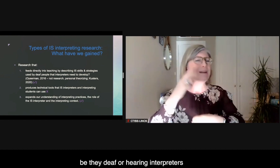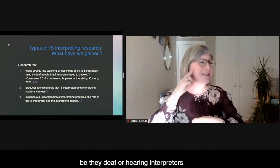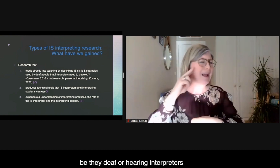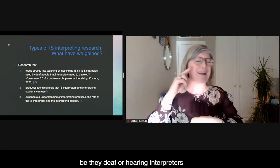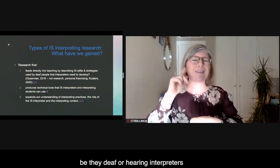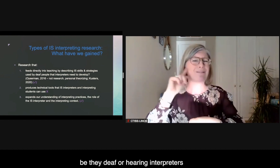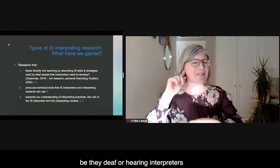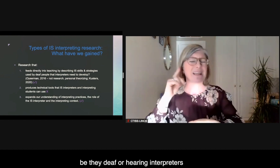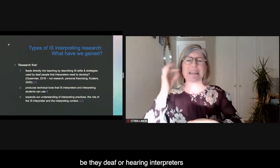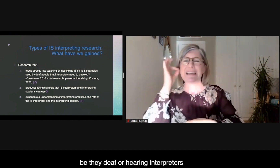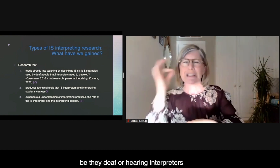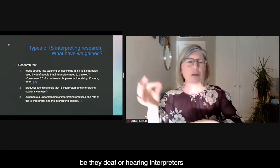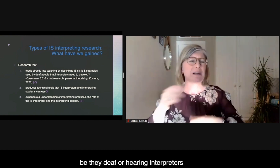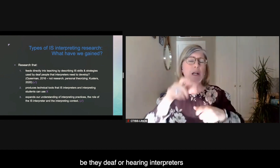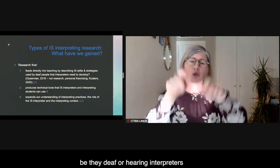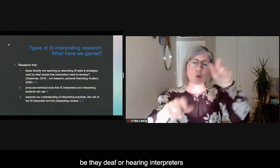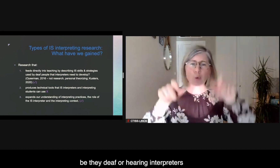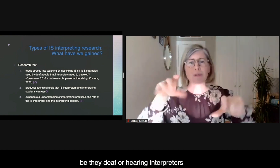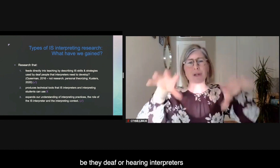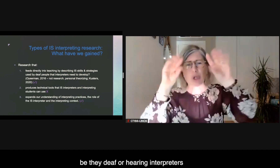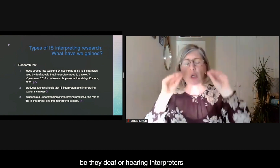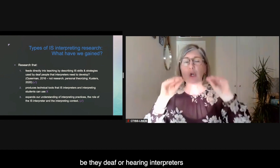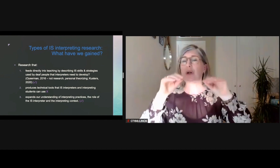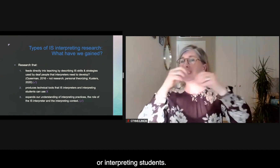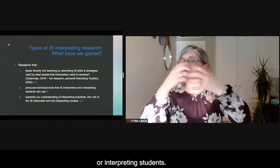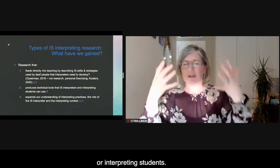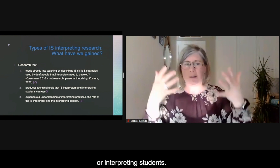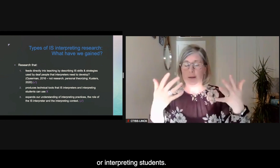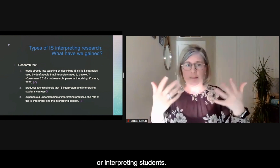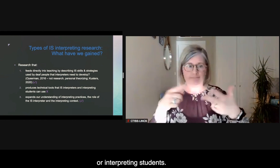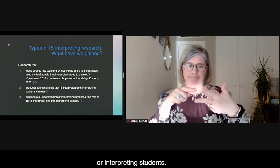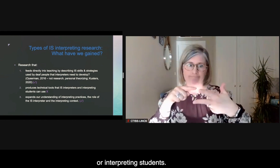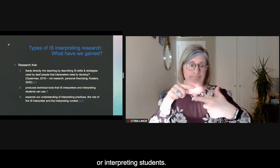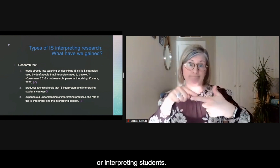be they deaf or hearing interpreters or interpreting students.